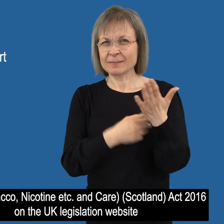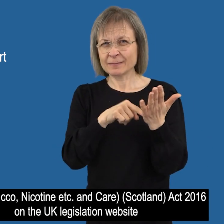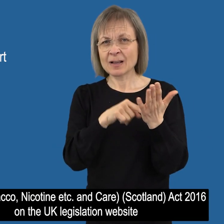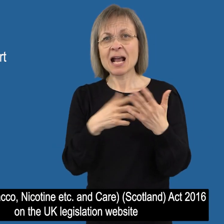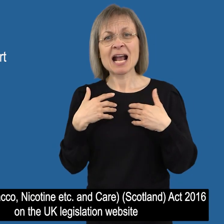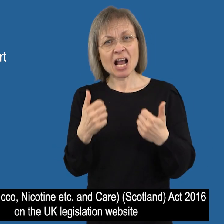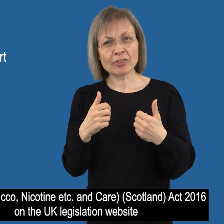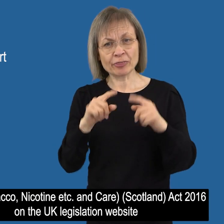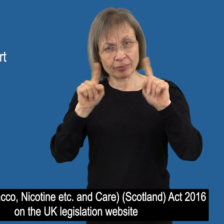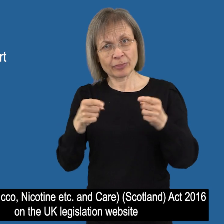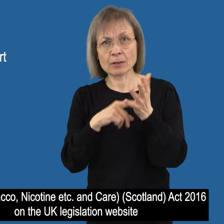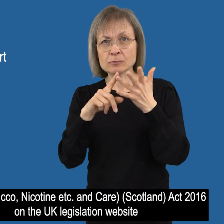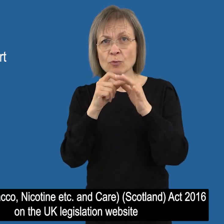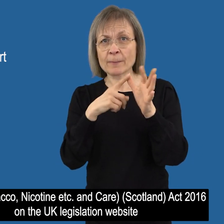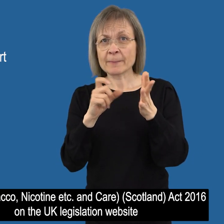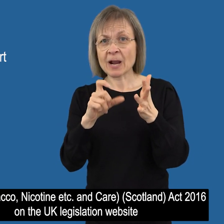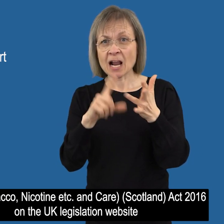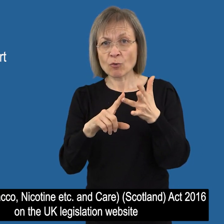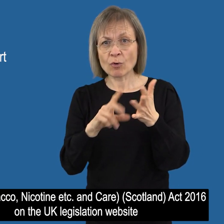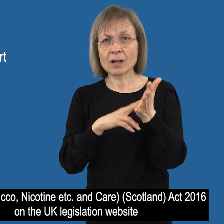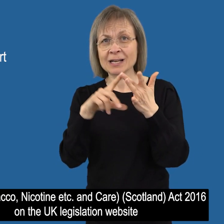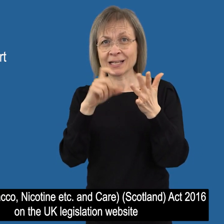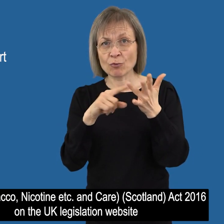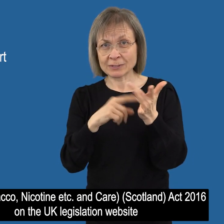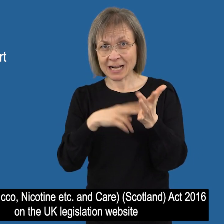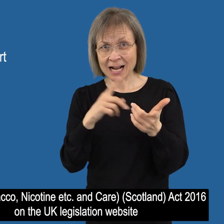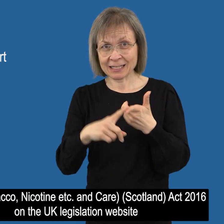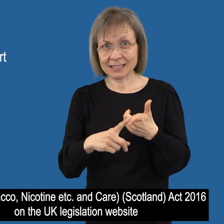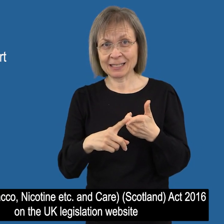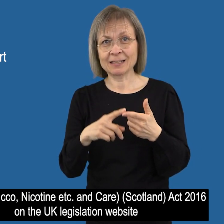Act 2016 on the UK legislation website,